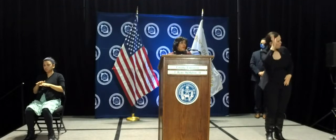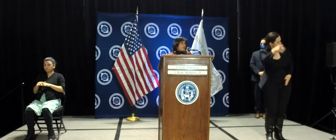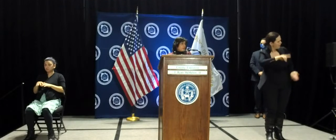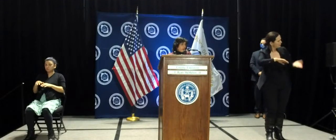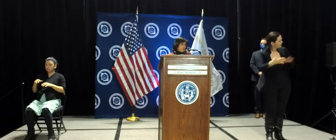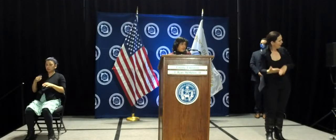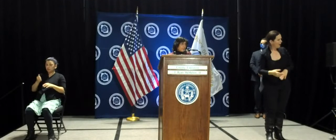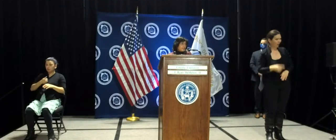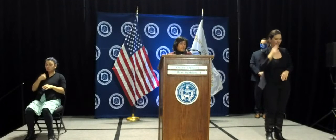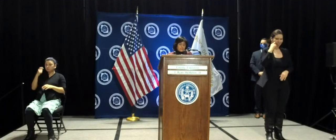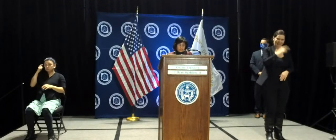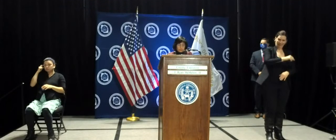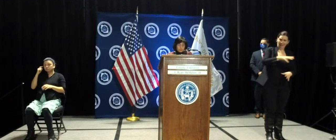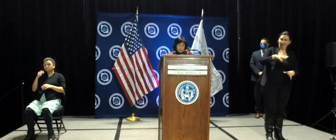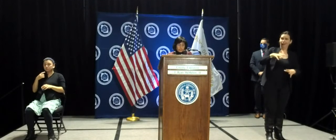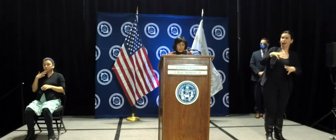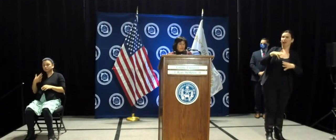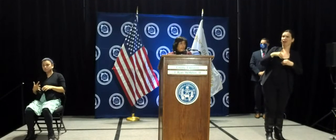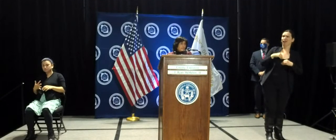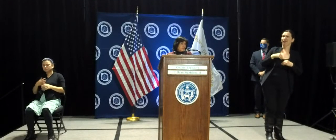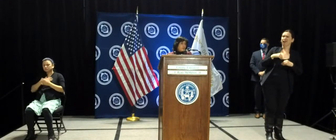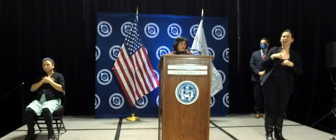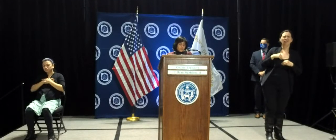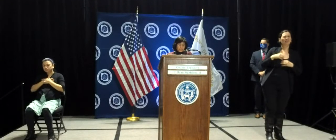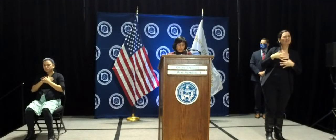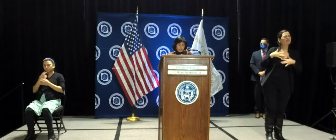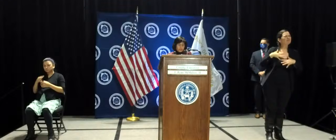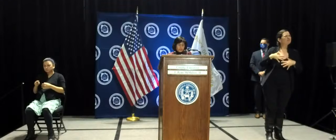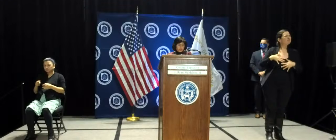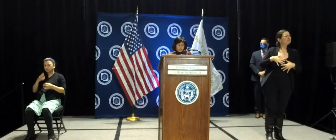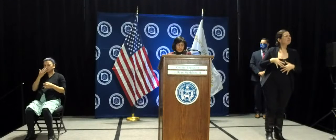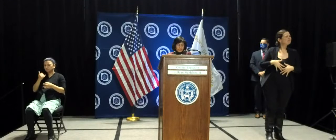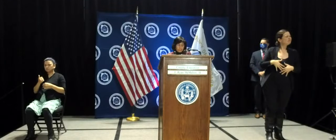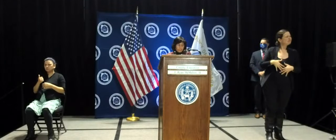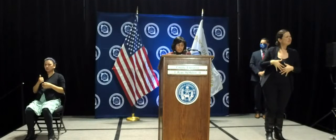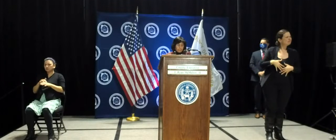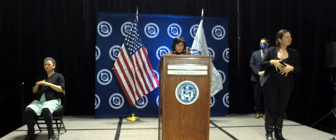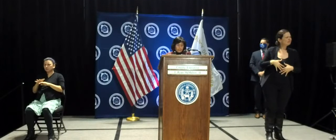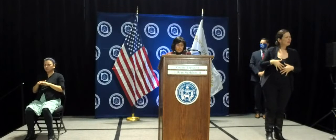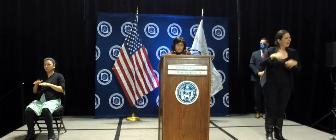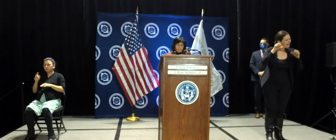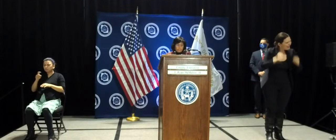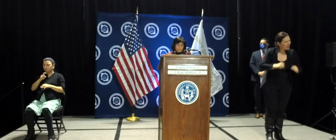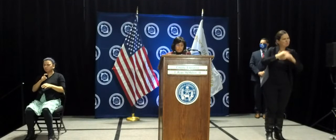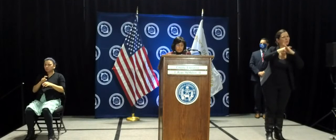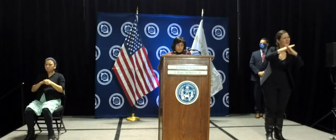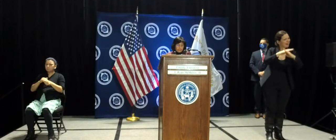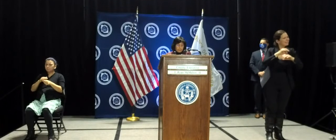it, hopefully. That's what I'm asking people to think about at this point.